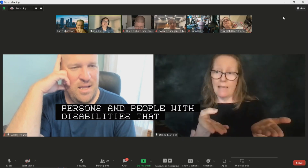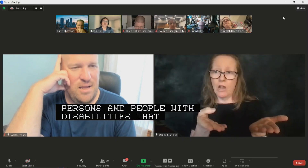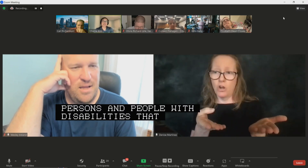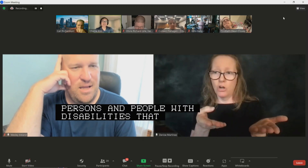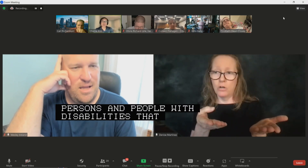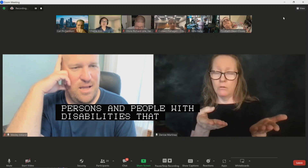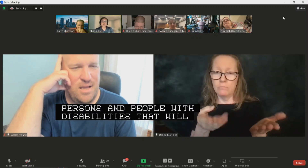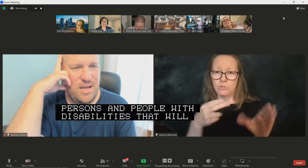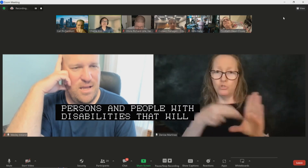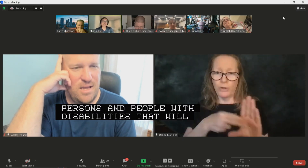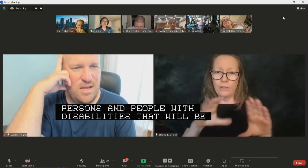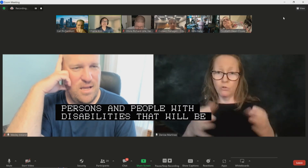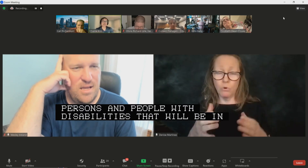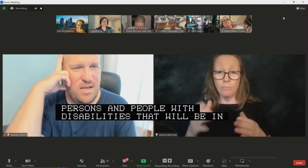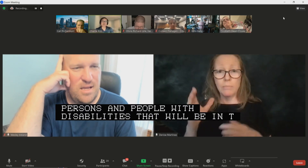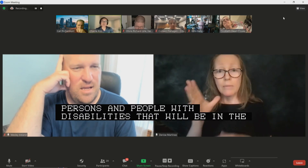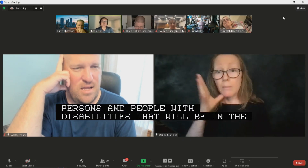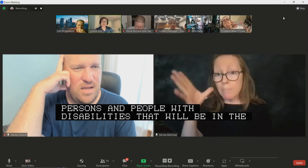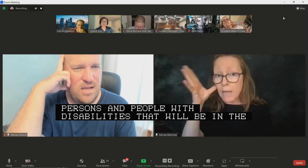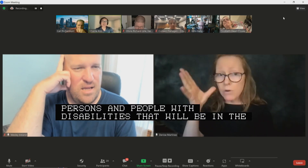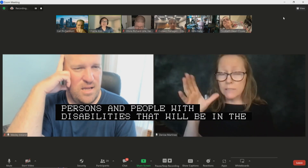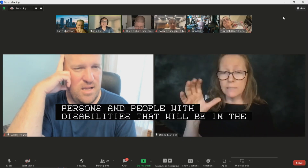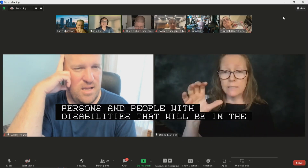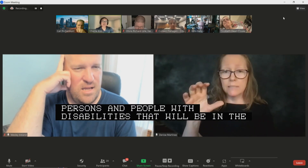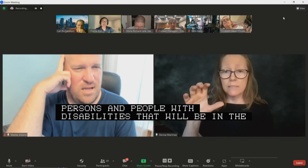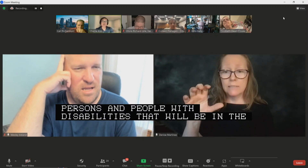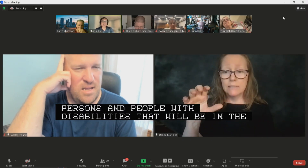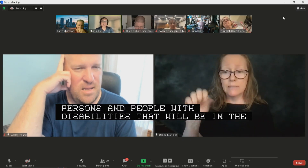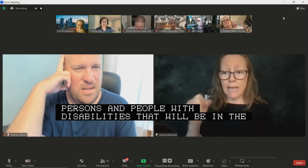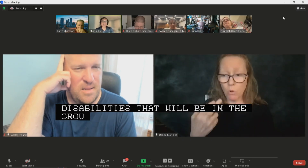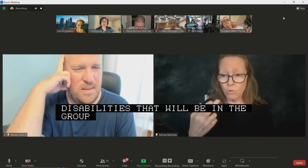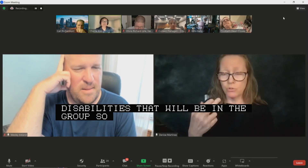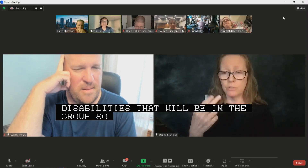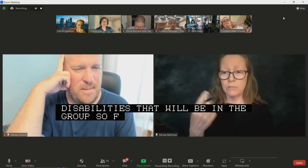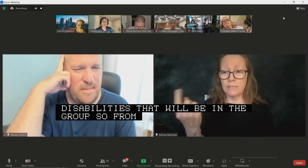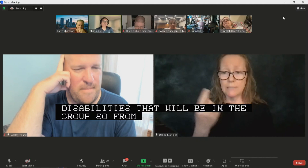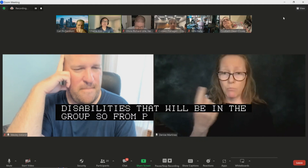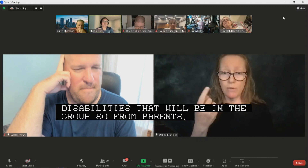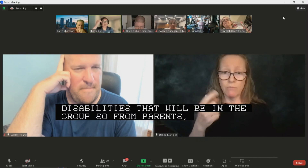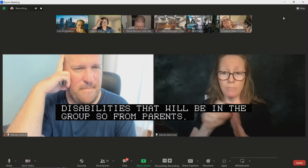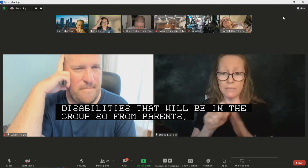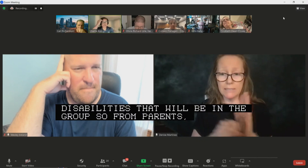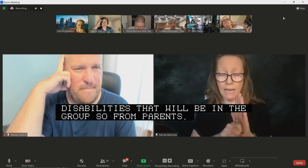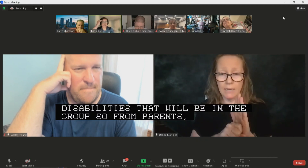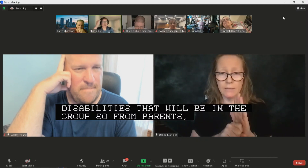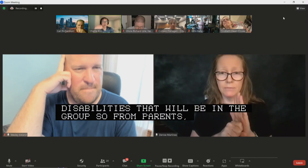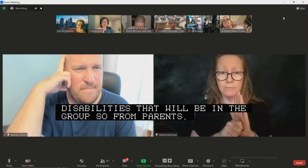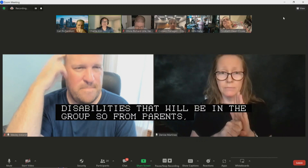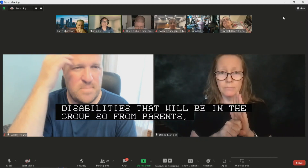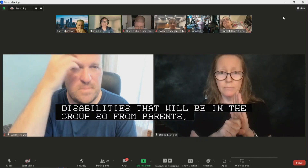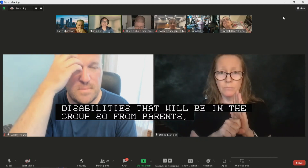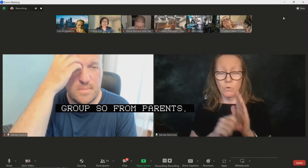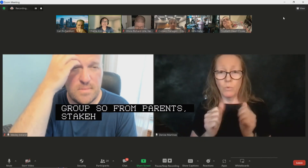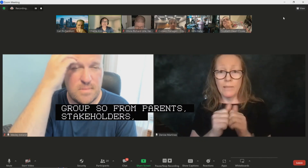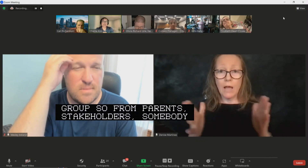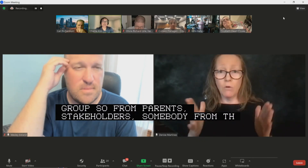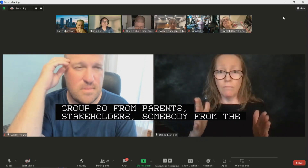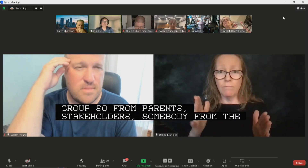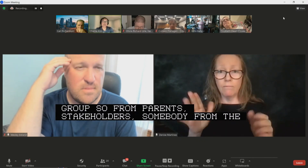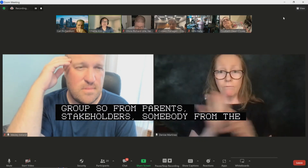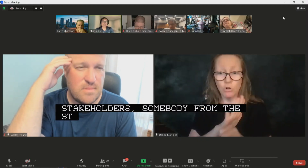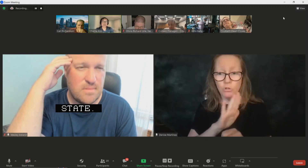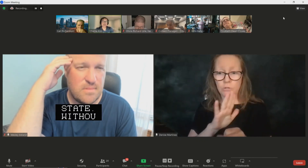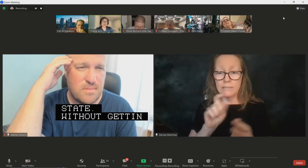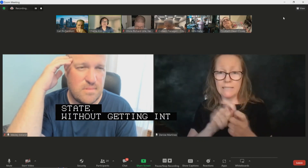parents, stakeholders, somebody from the state. So that is why, without getting into full detail in the letter, that I think that